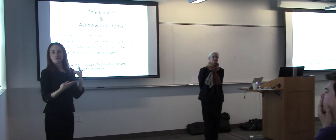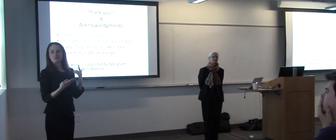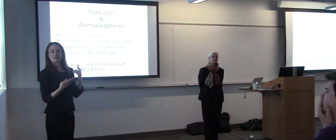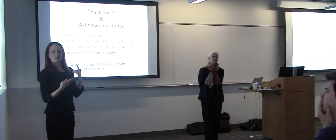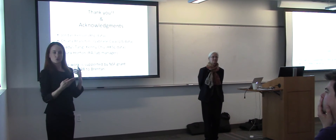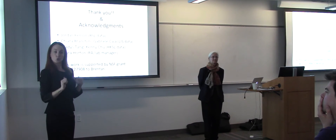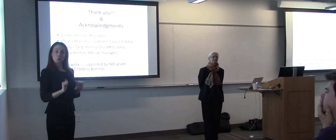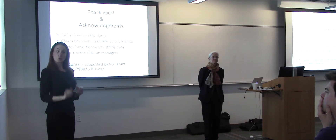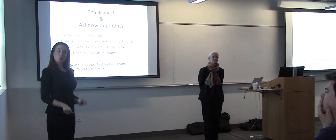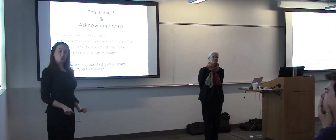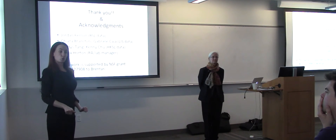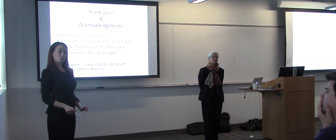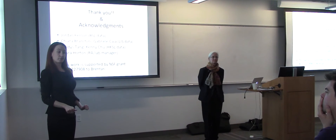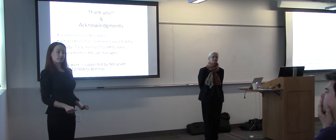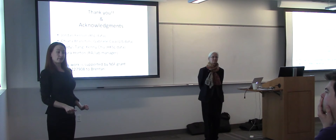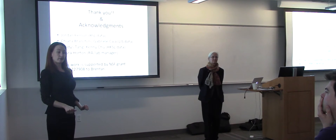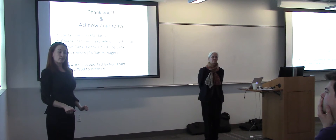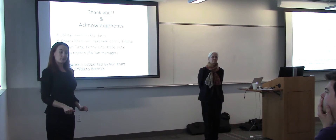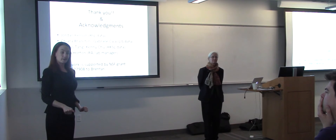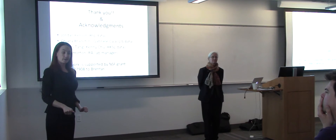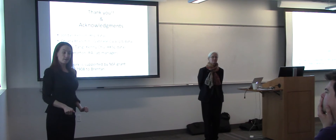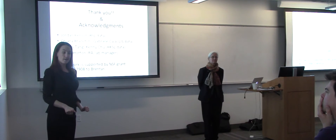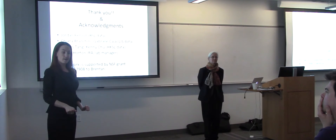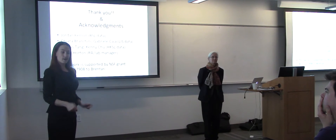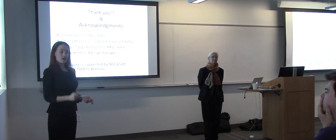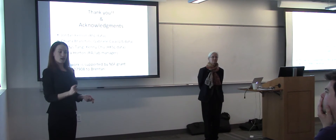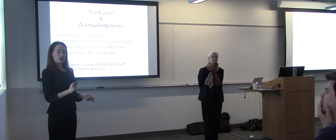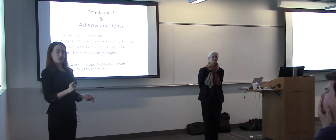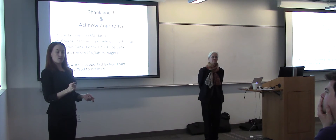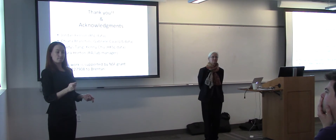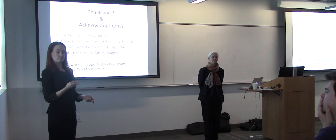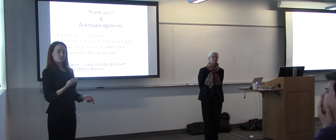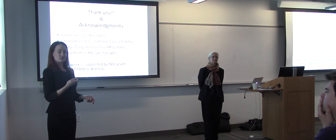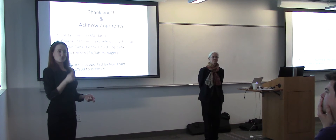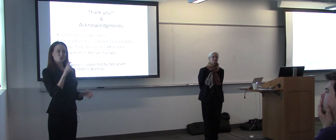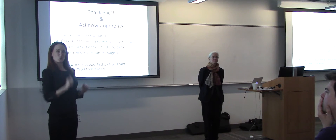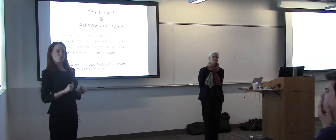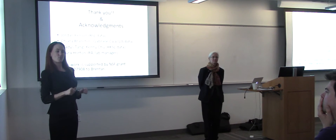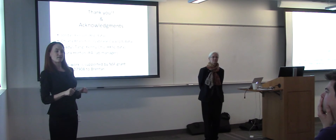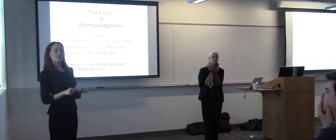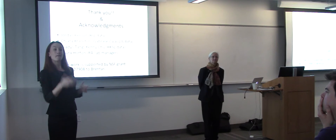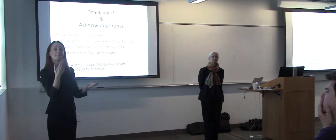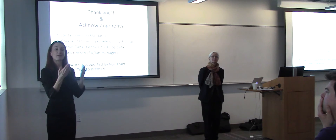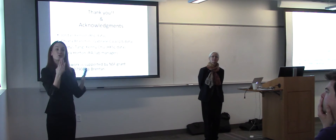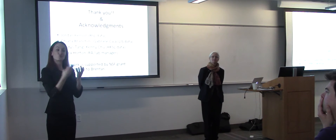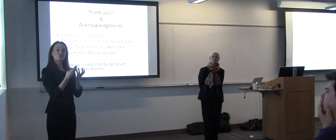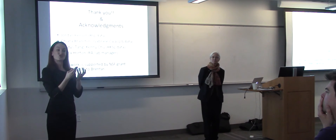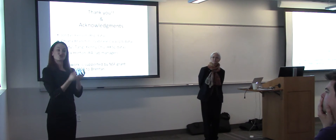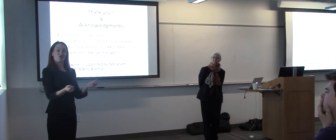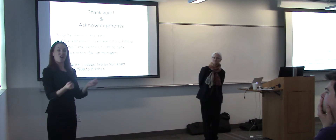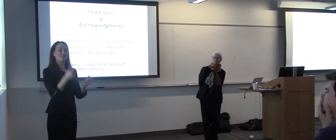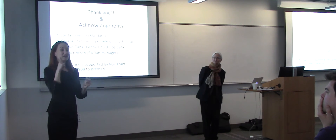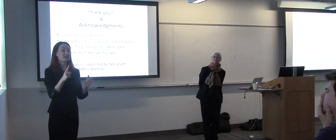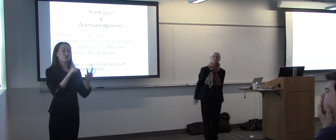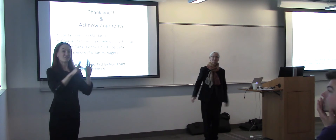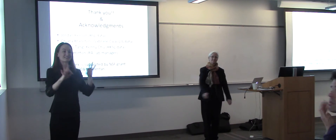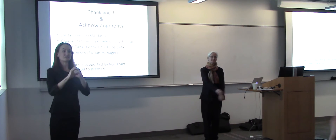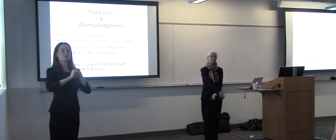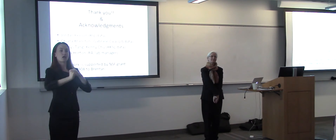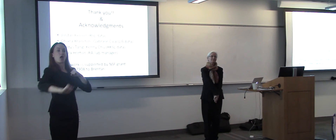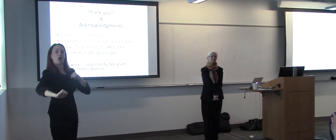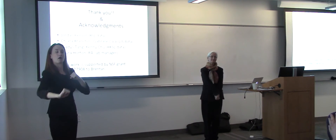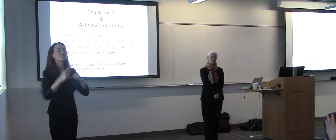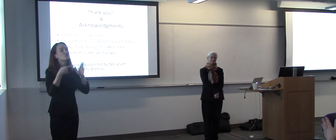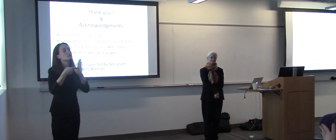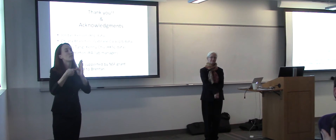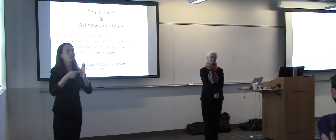that could be overcome if you sort of let the sentence be a little bit longer and include both relationships. Like, for example, if